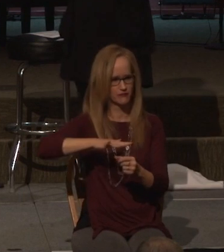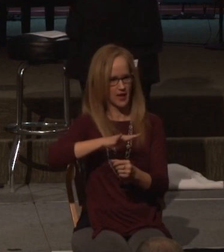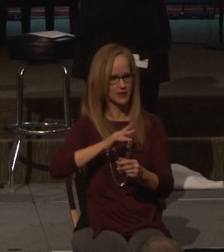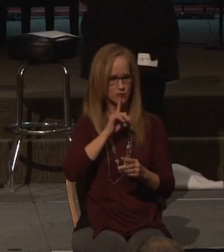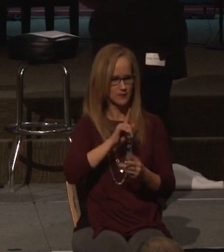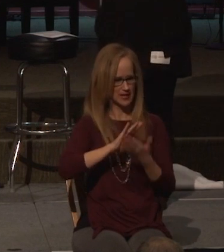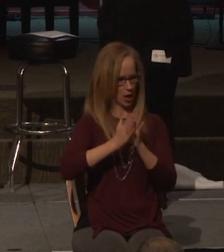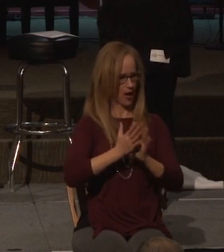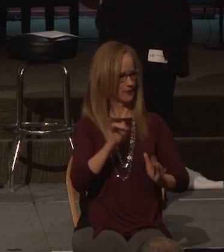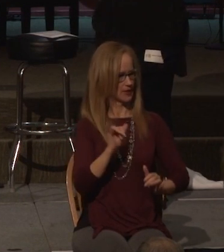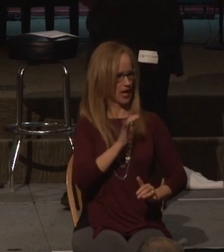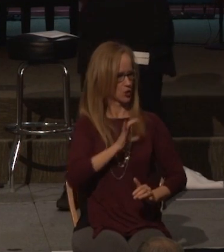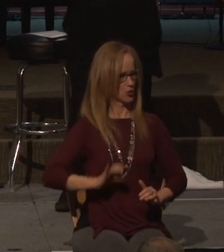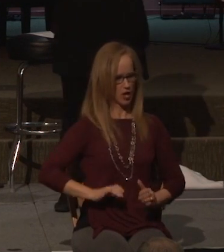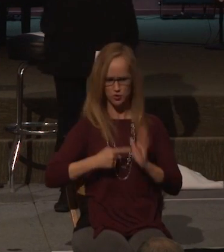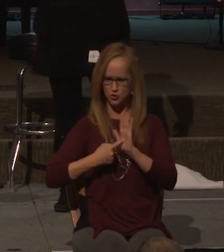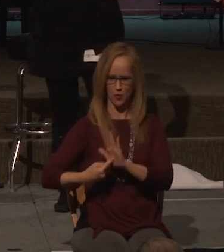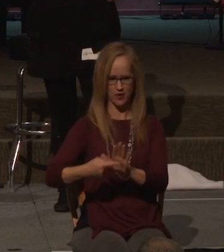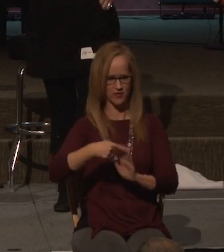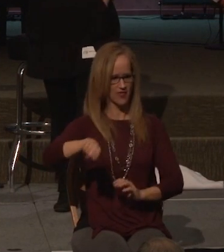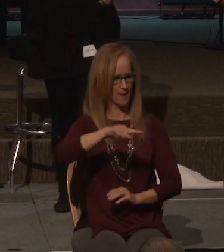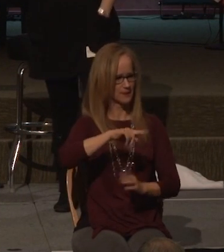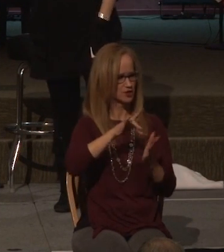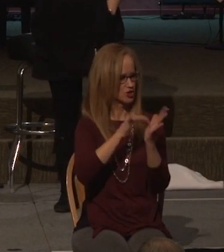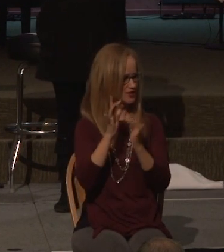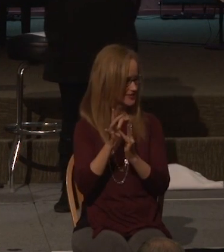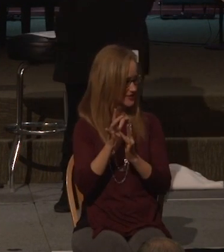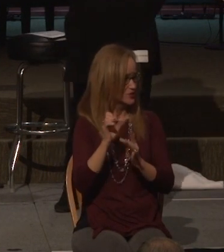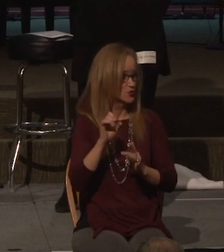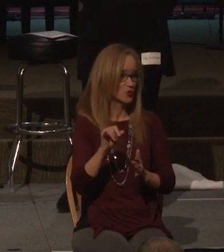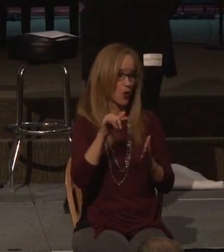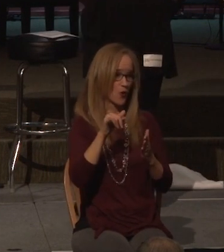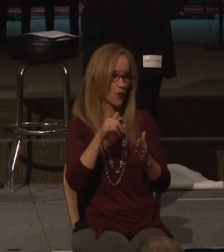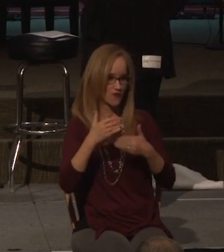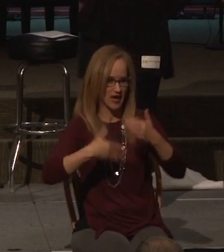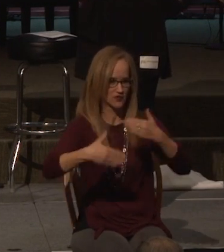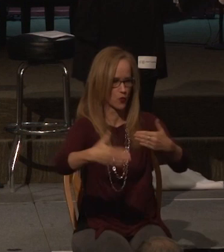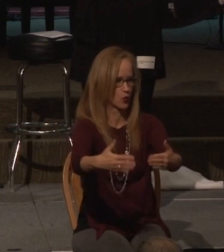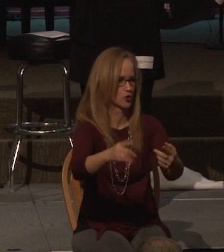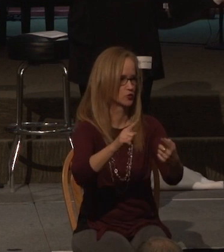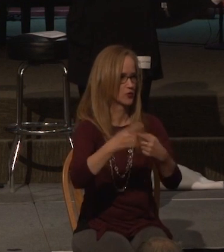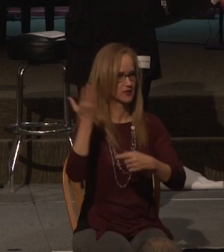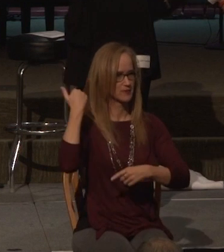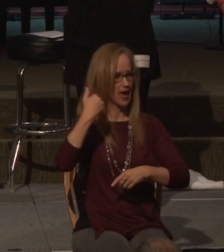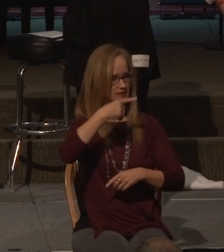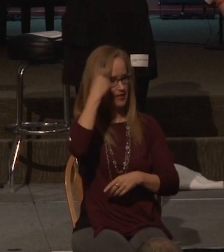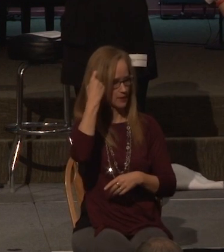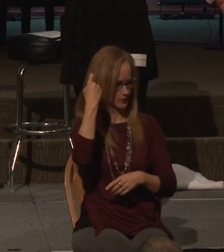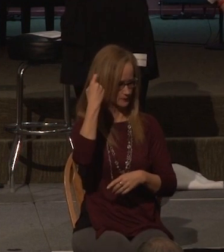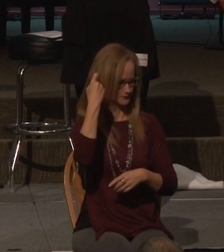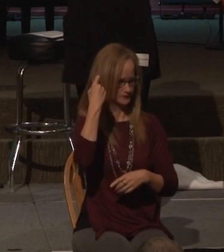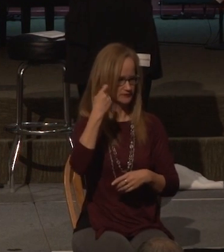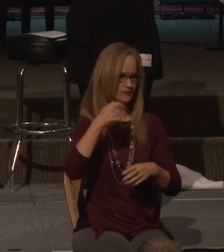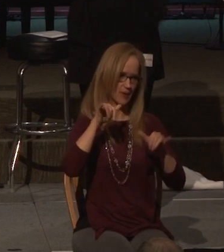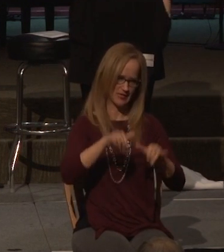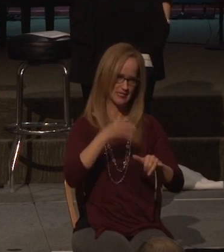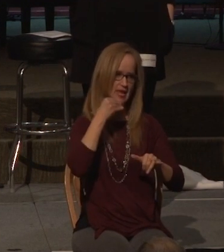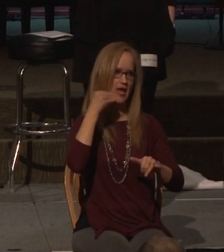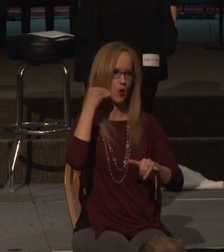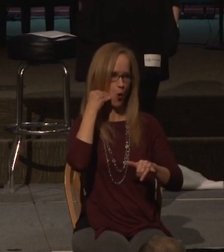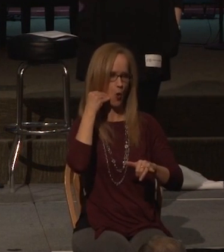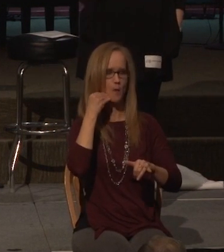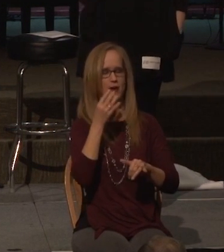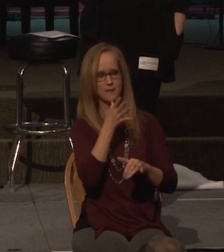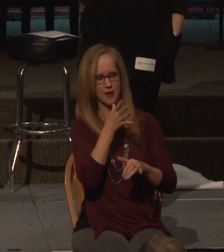people around us, just showing them Jesus. And so fast forward to this past summer, I'm a stay-at-home mommy and wife,